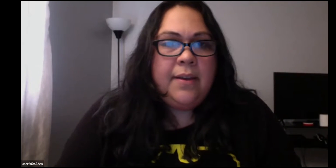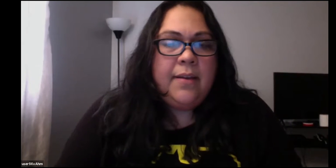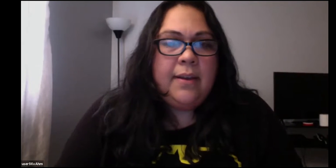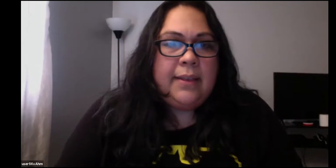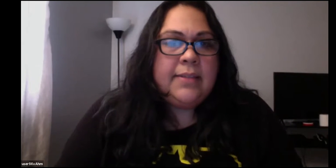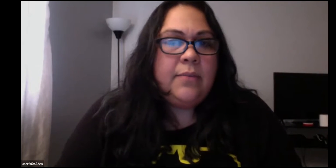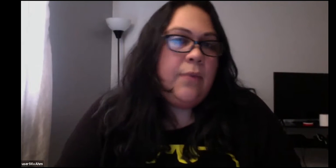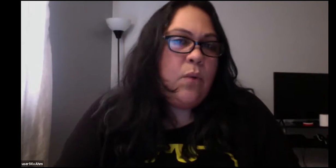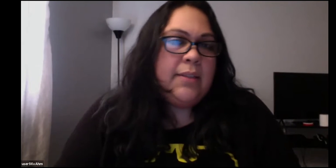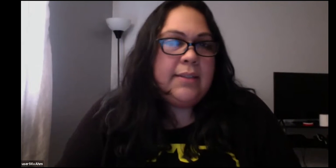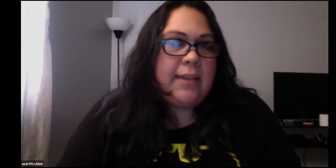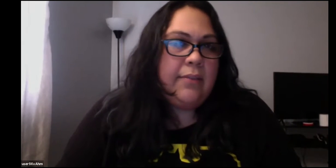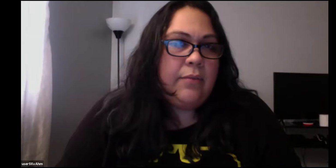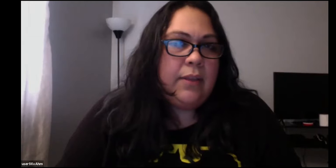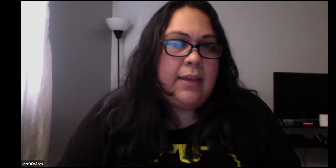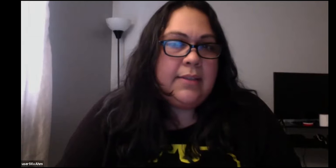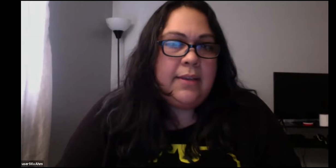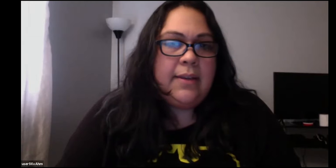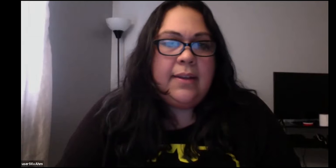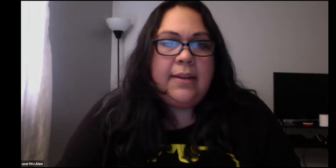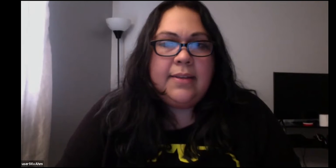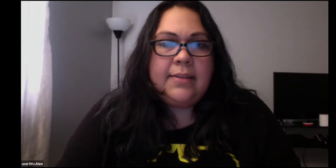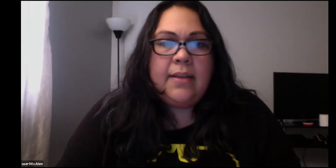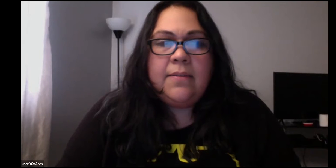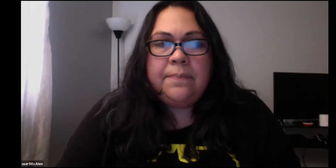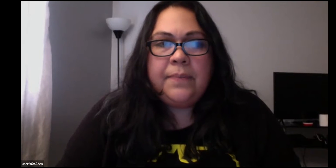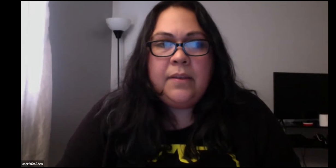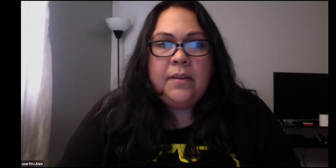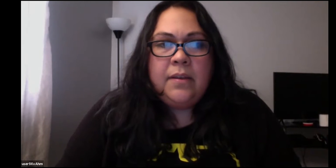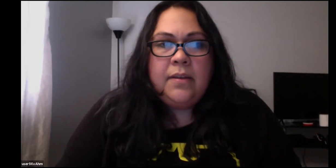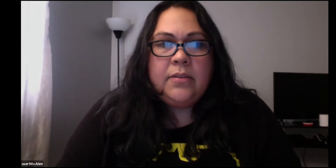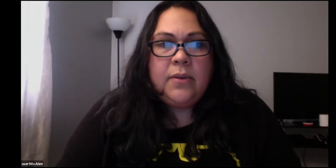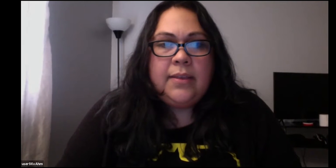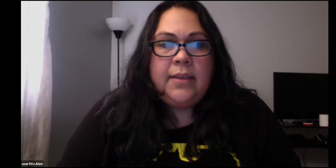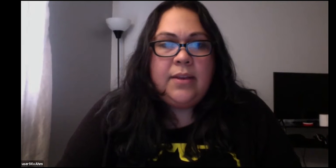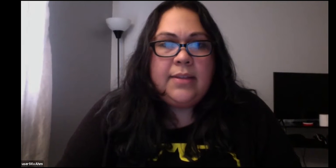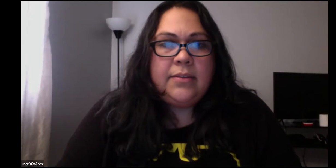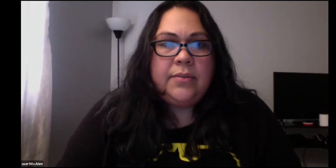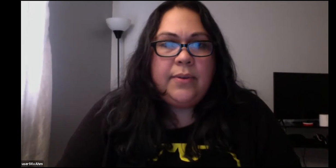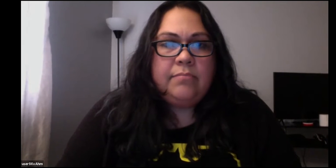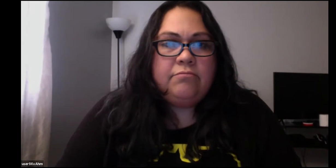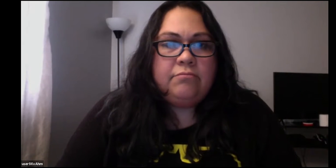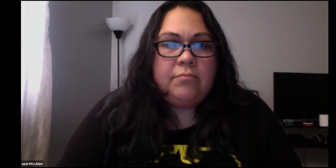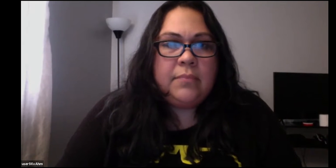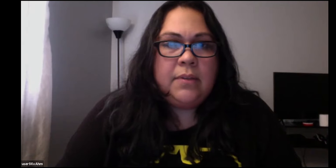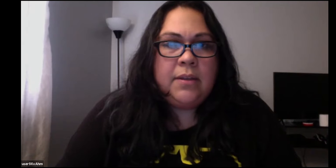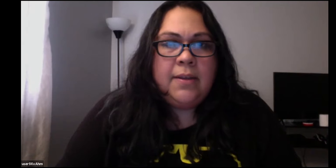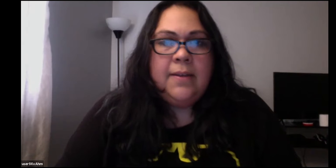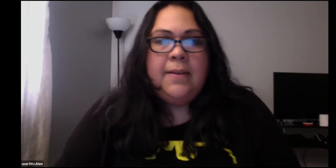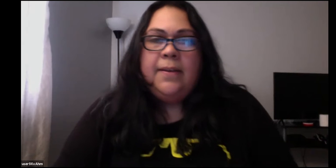At least from 1 to 10, they're really easy in ASL. So I think you guys can do it. I'm